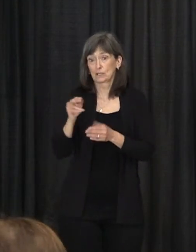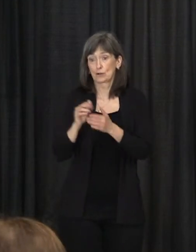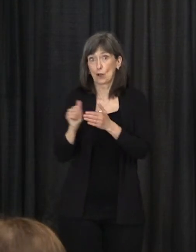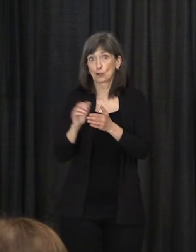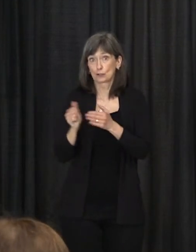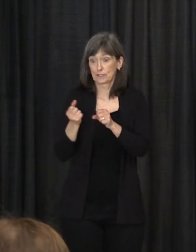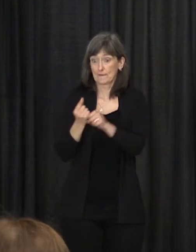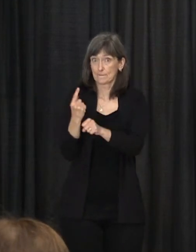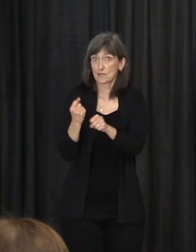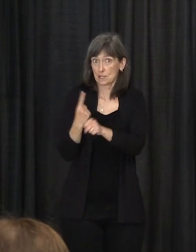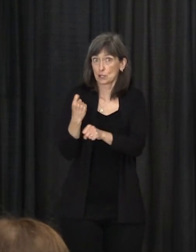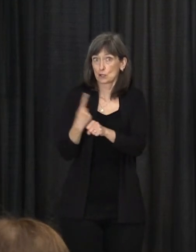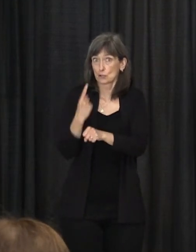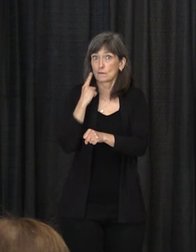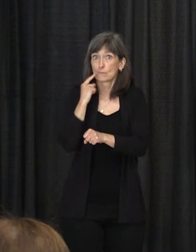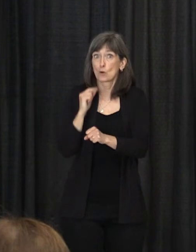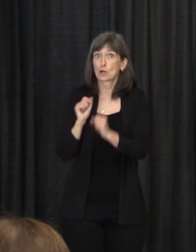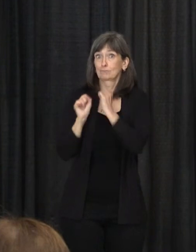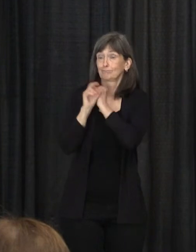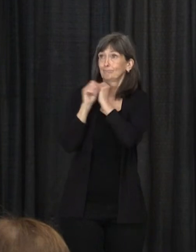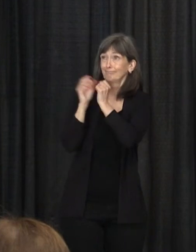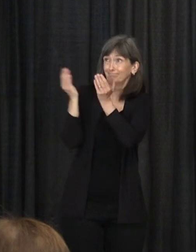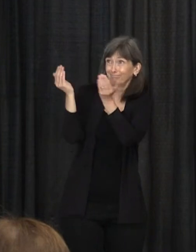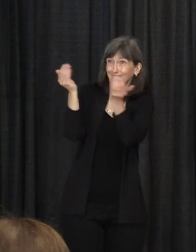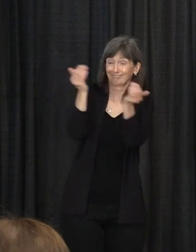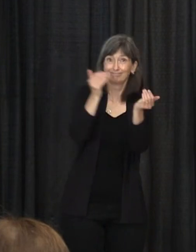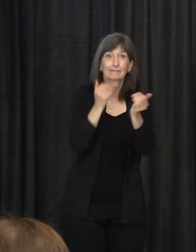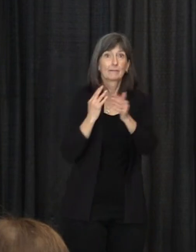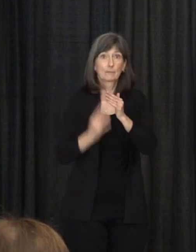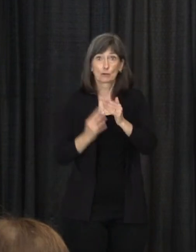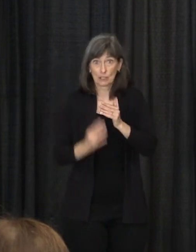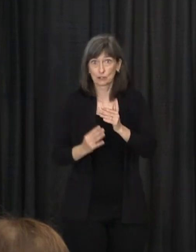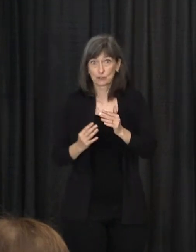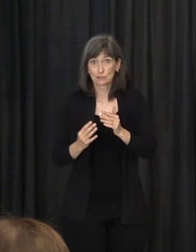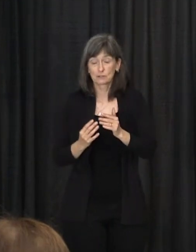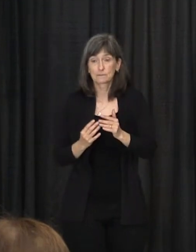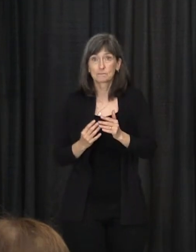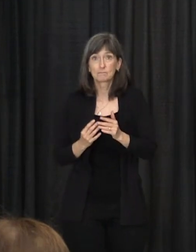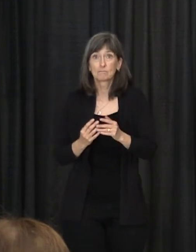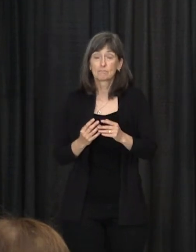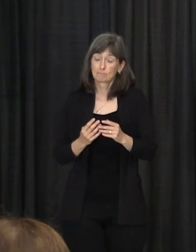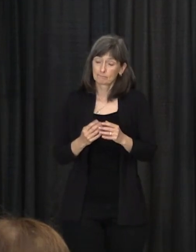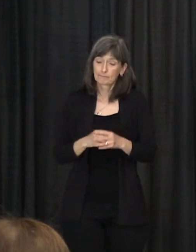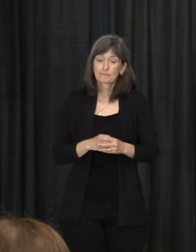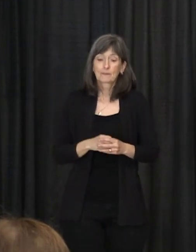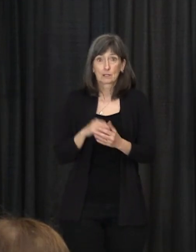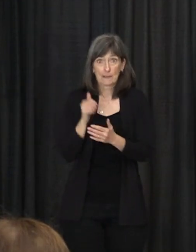for promotion of immigration into our province,